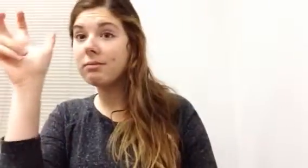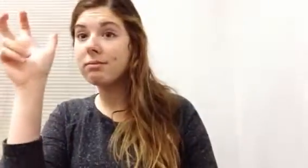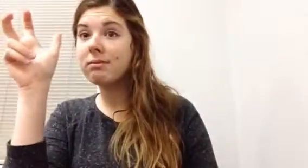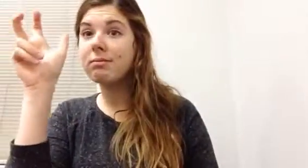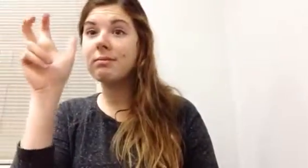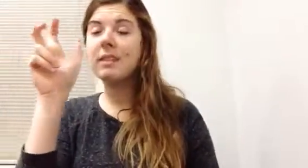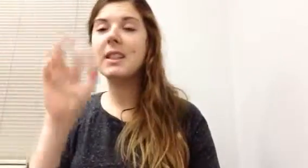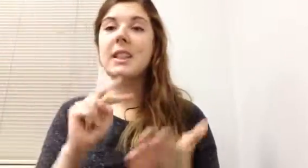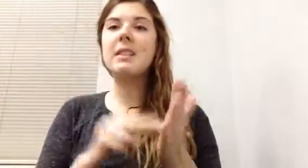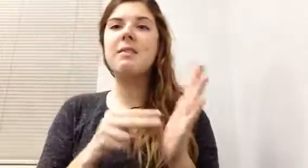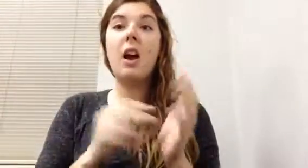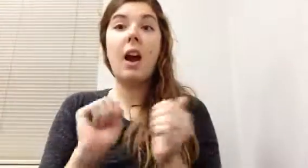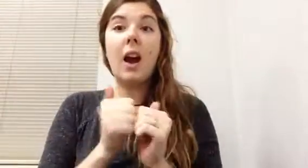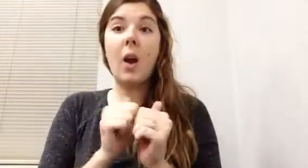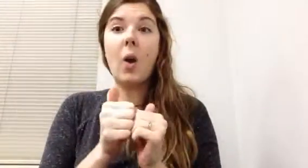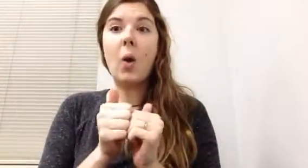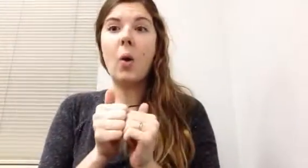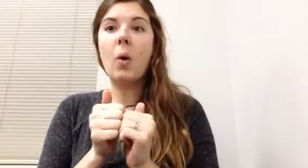it, people's attitude towards